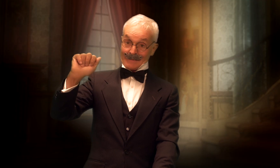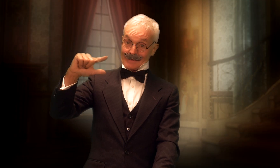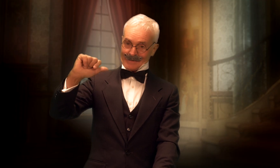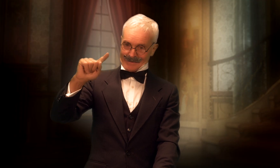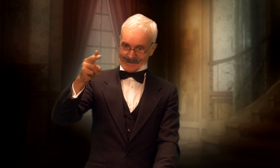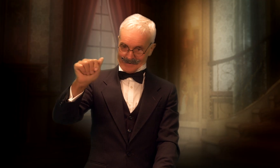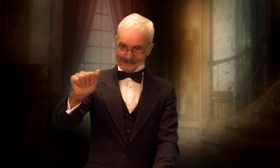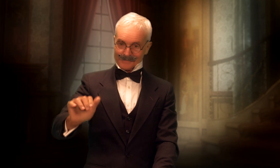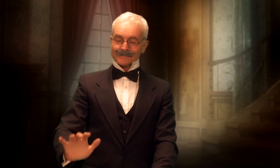Yes, Agatha?